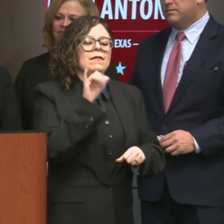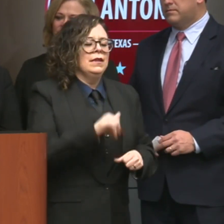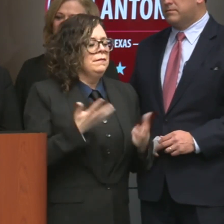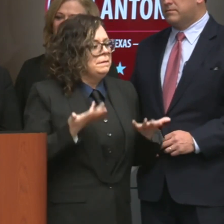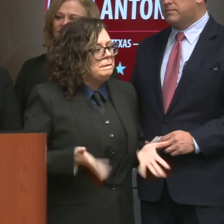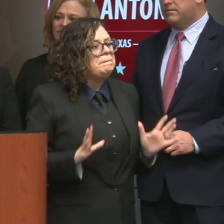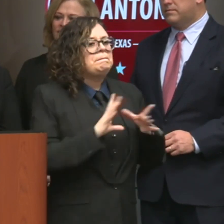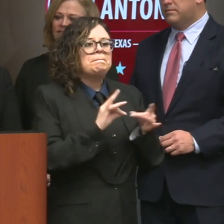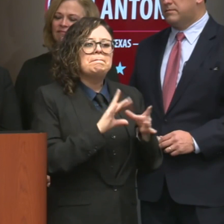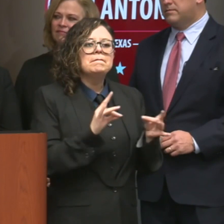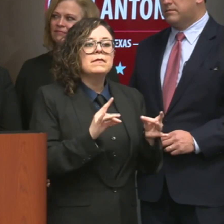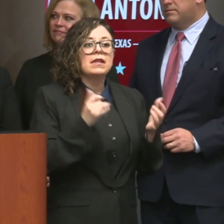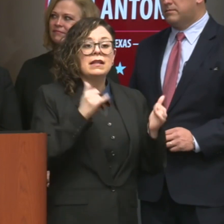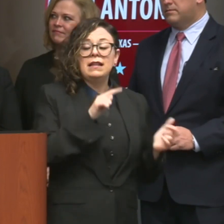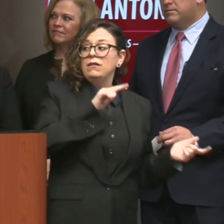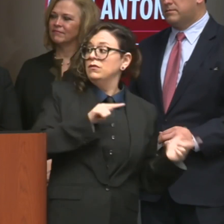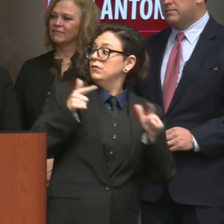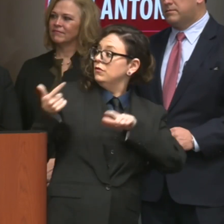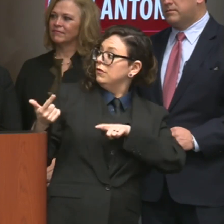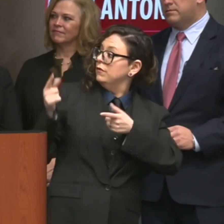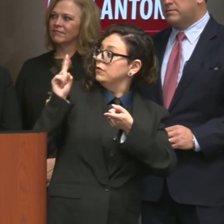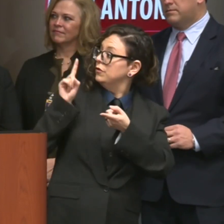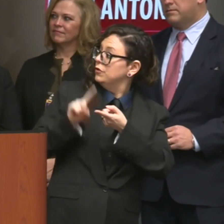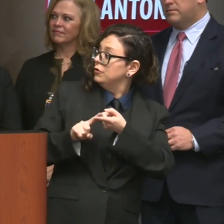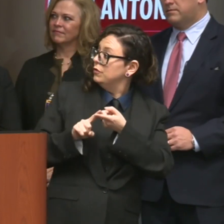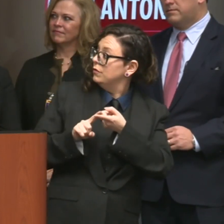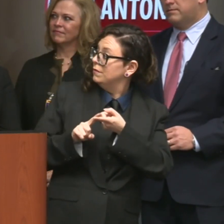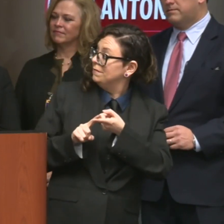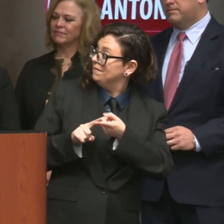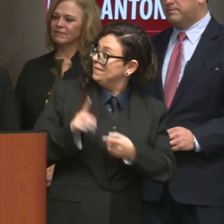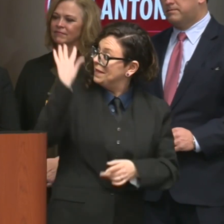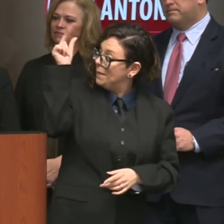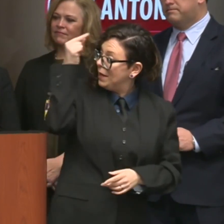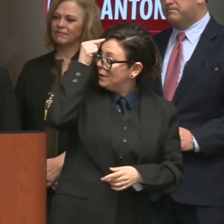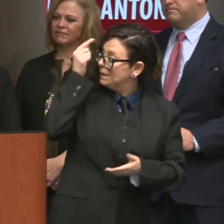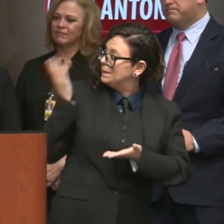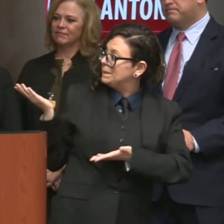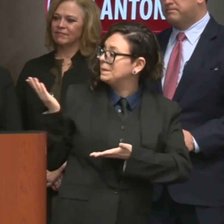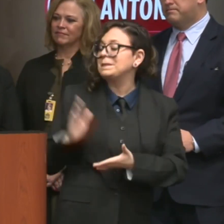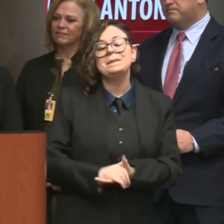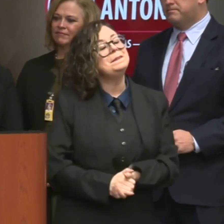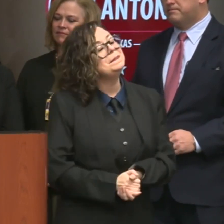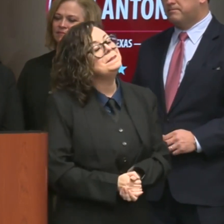and turn it back over to the Mayor. Thank you.